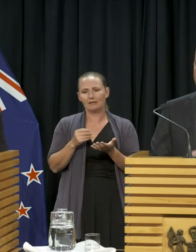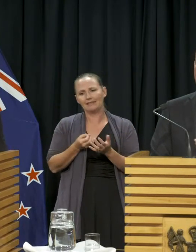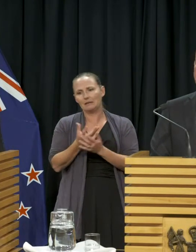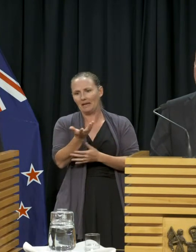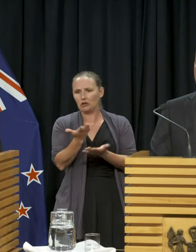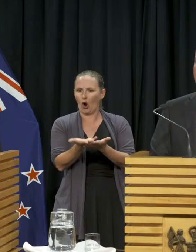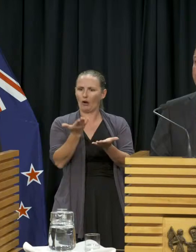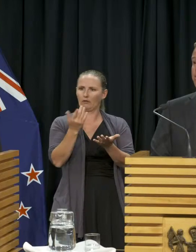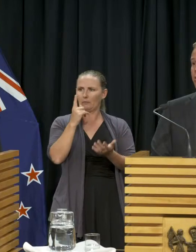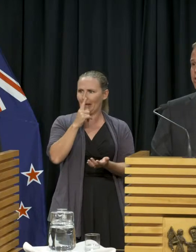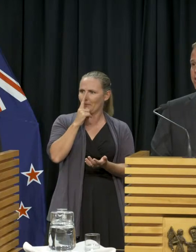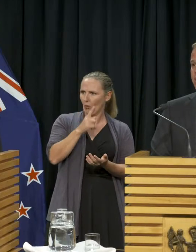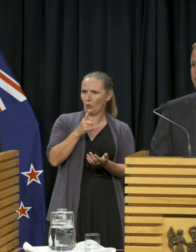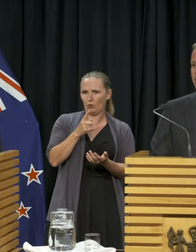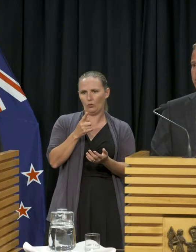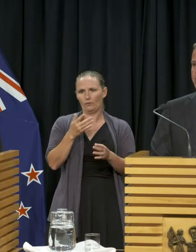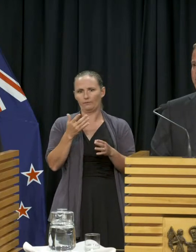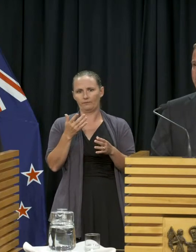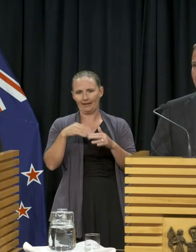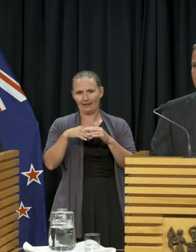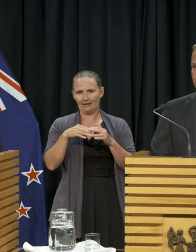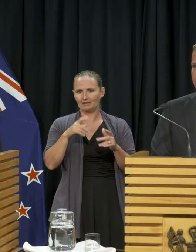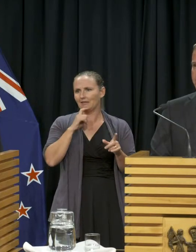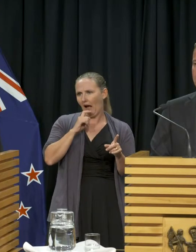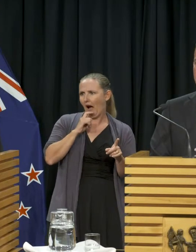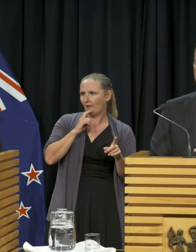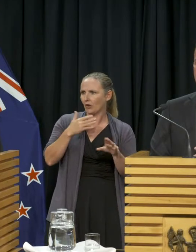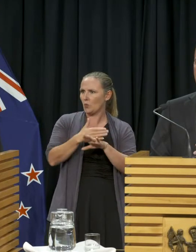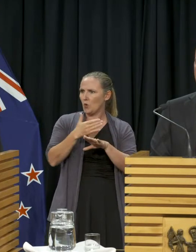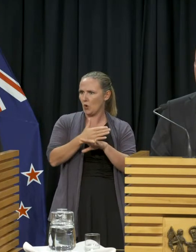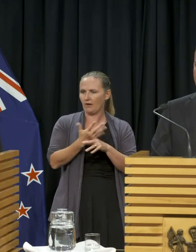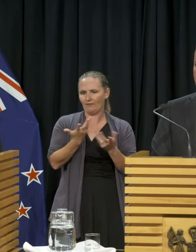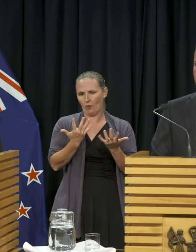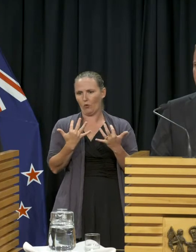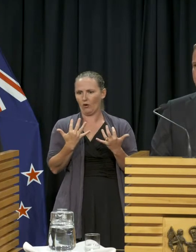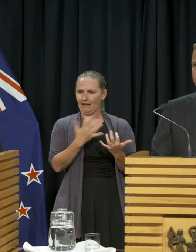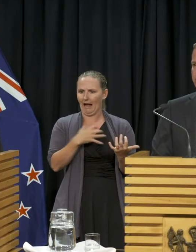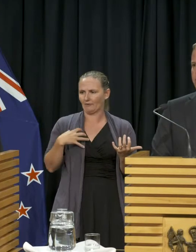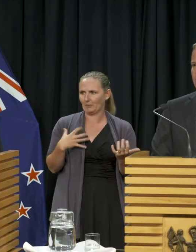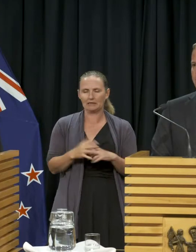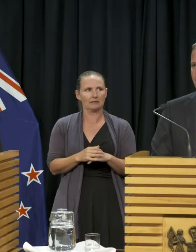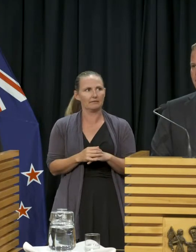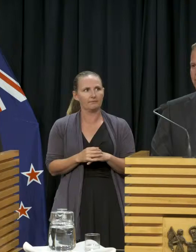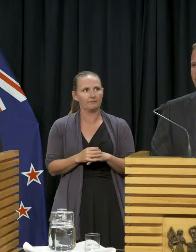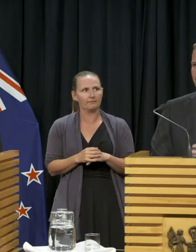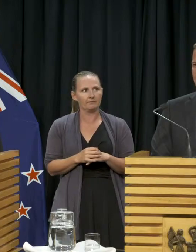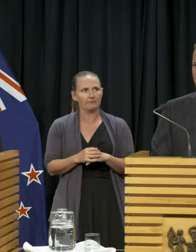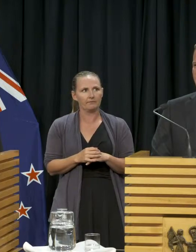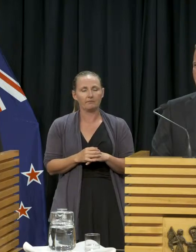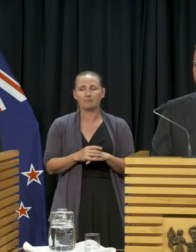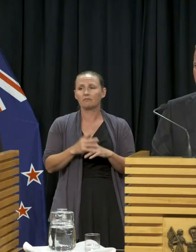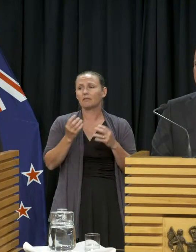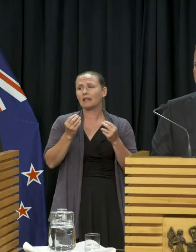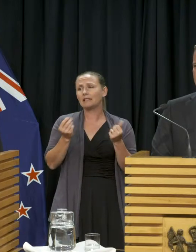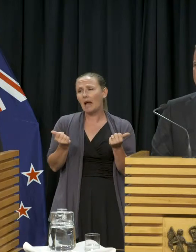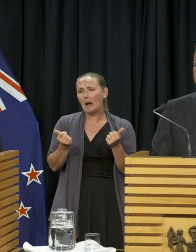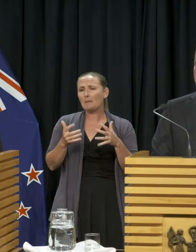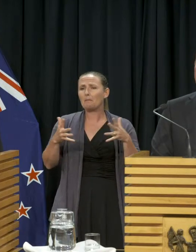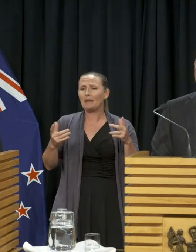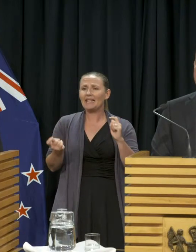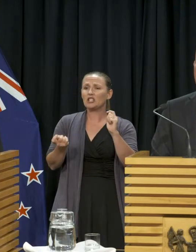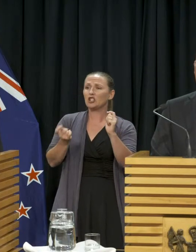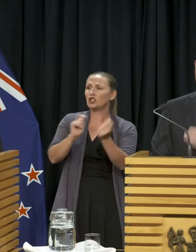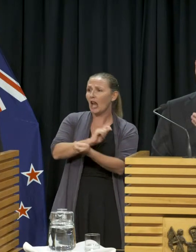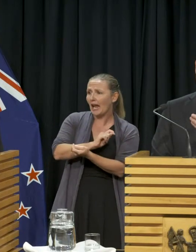yes, COVID-19 has resulted in an increase in some areas. Some of the big change proposals have resulted